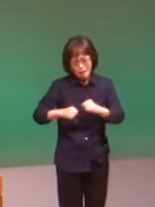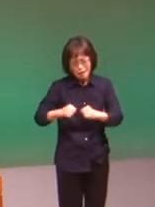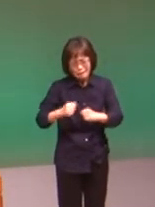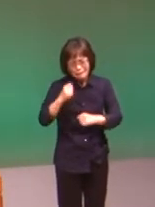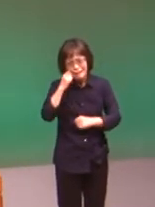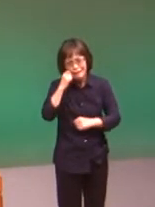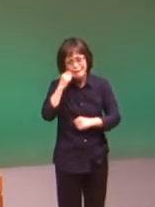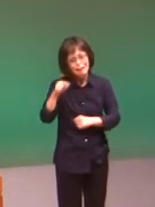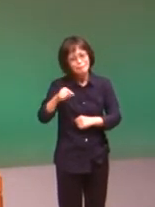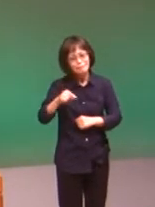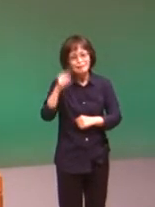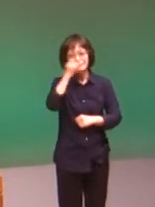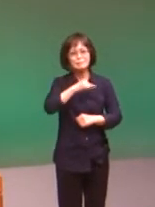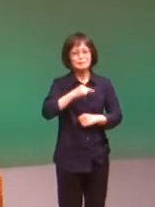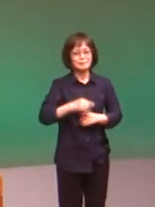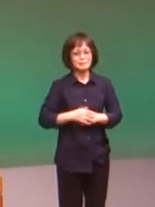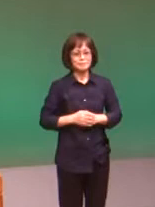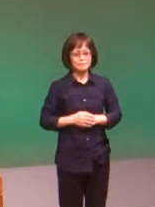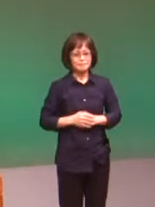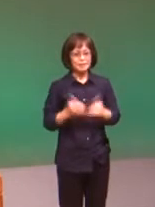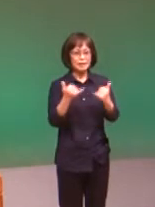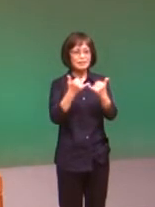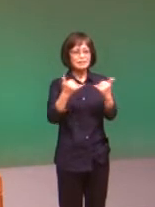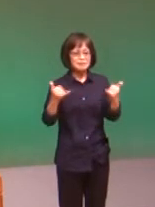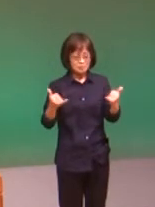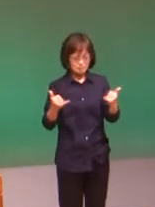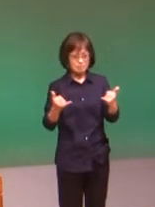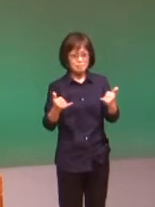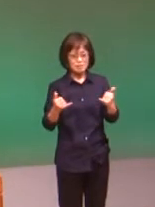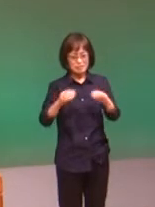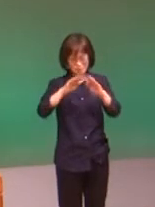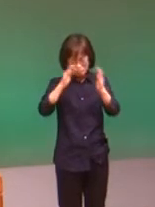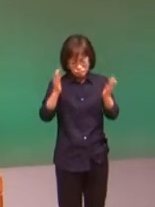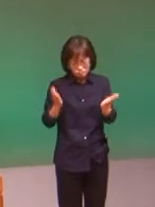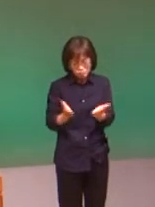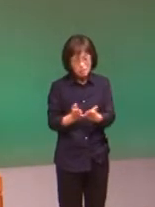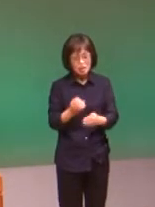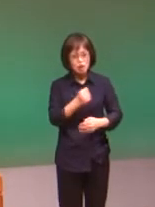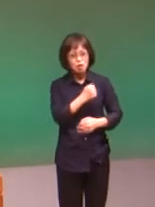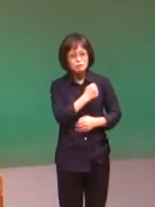weapons. The future of humanity and all life depend upon